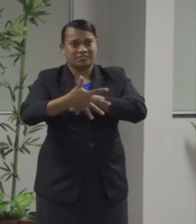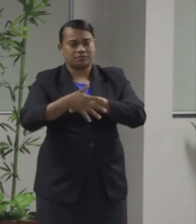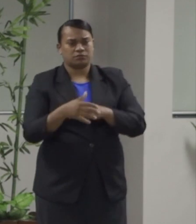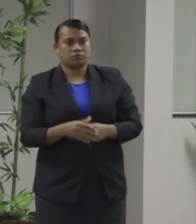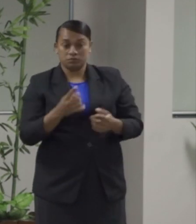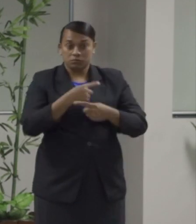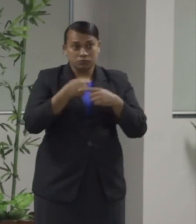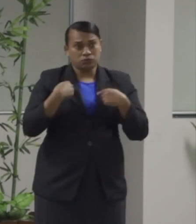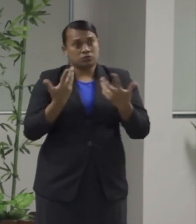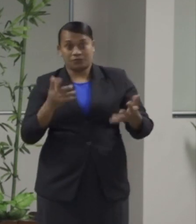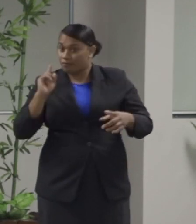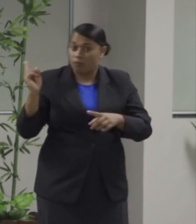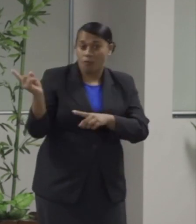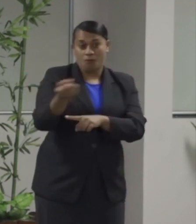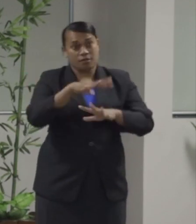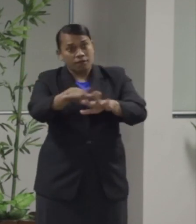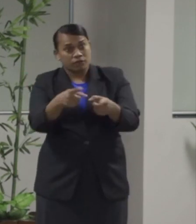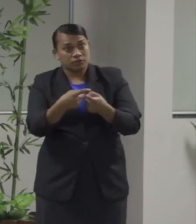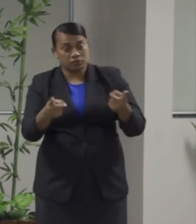everything that needs to be done to urgently